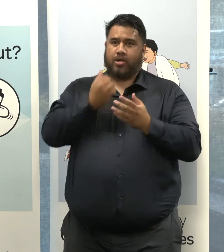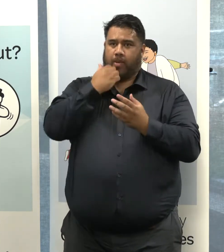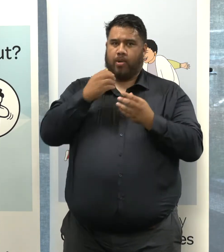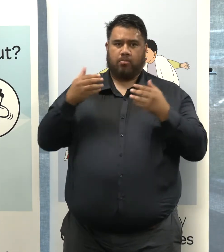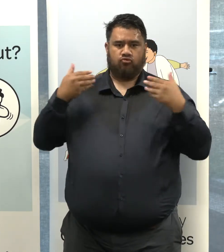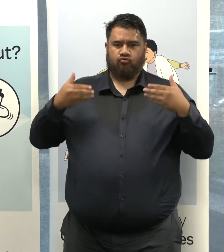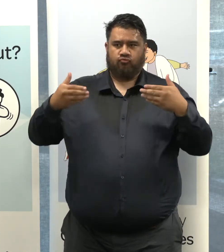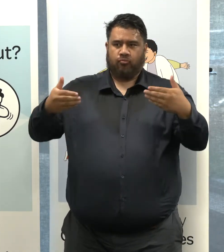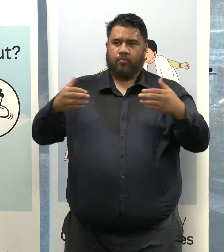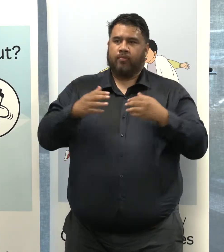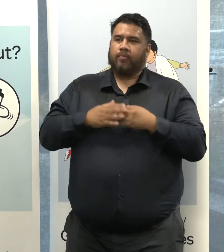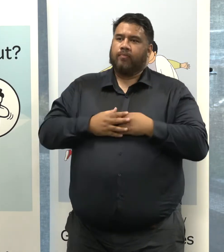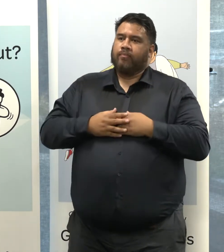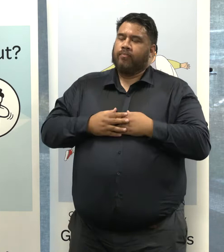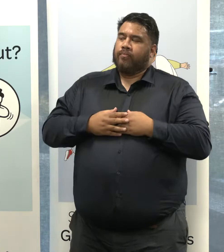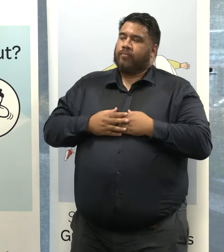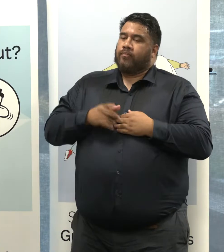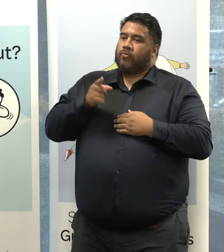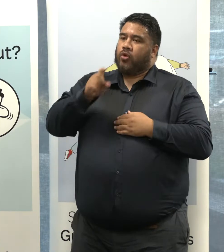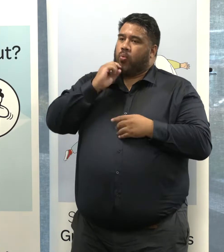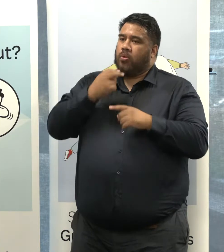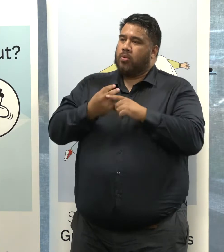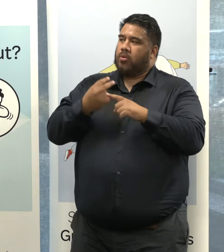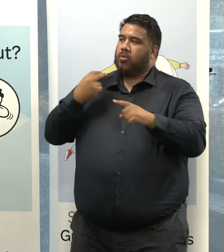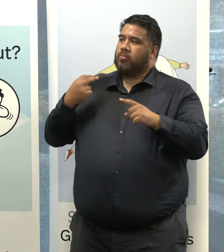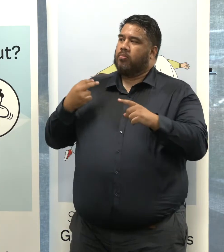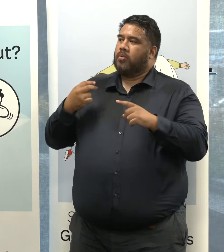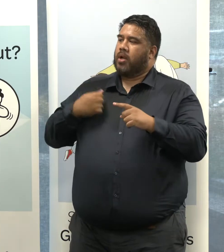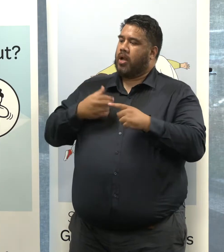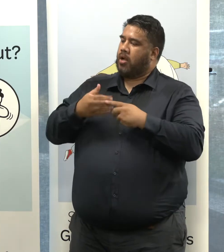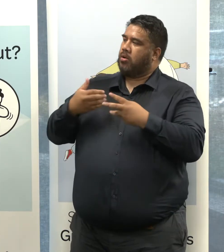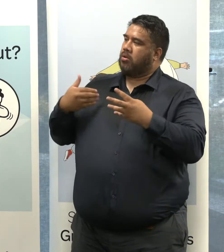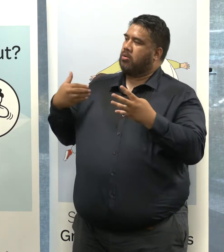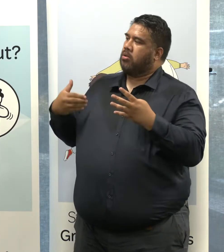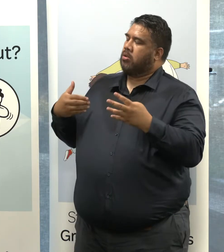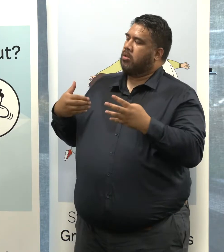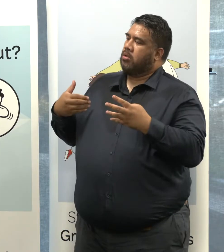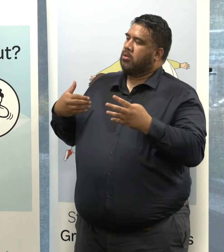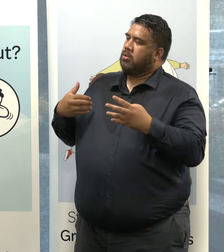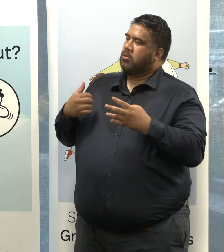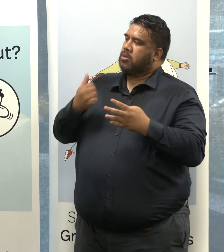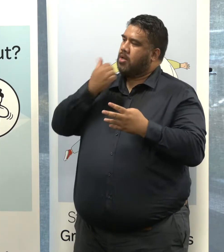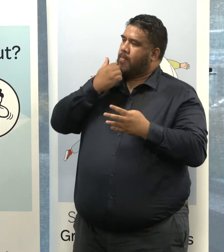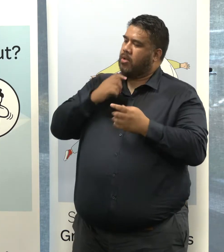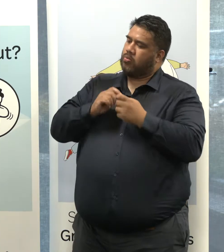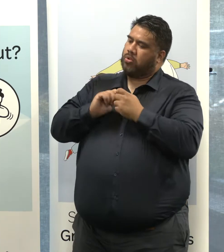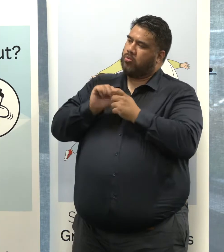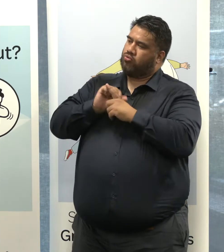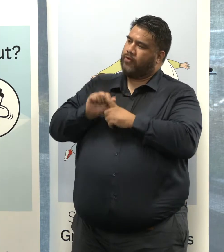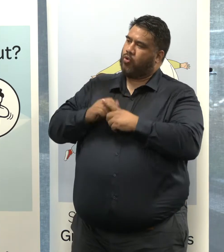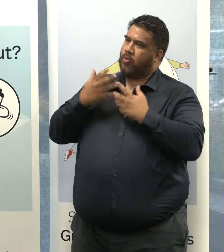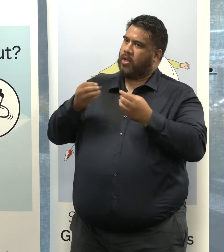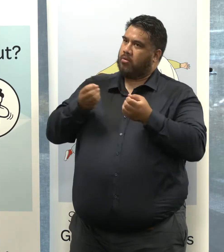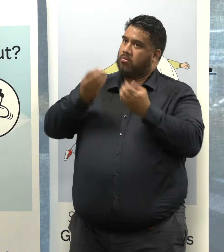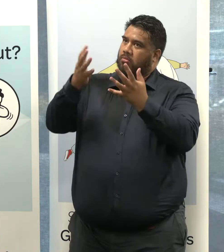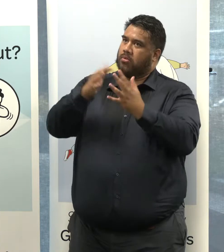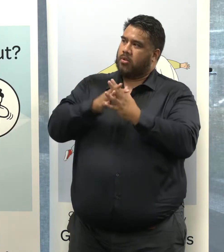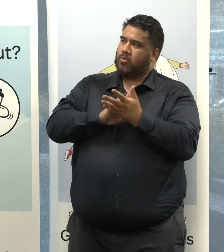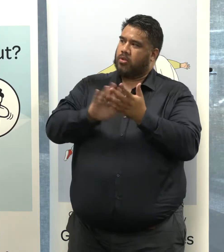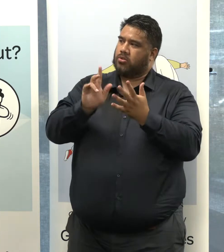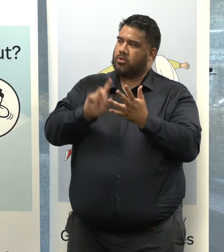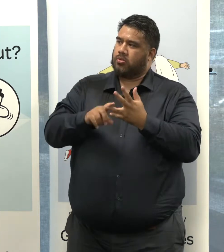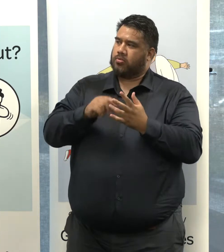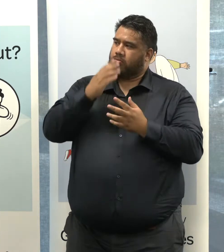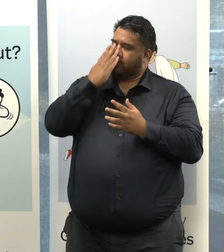retrospectively assess the figures previously reported to WHO and then review them? The